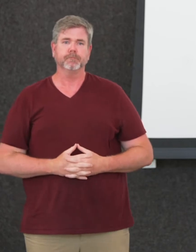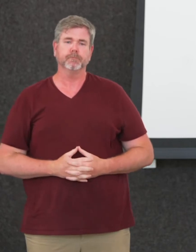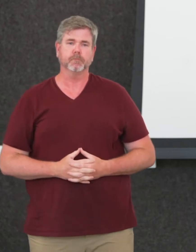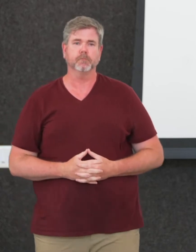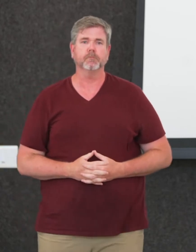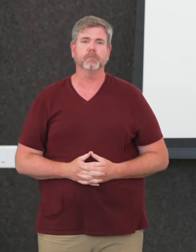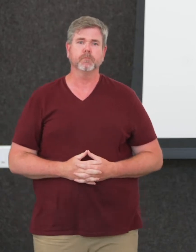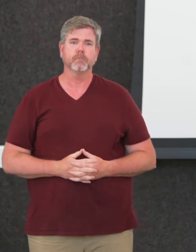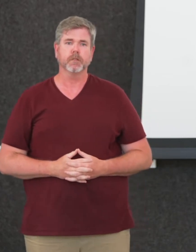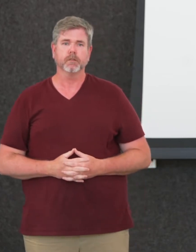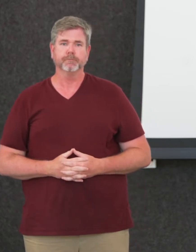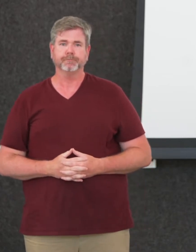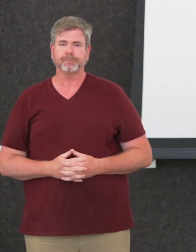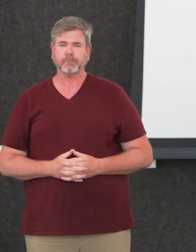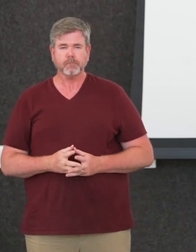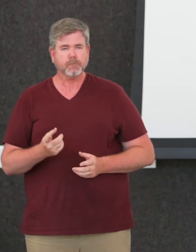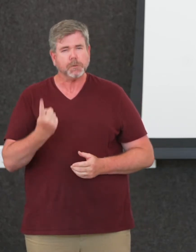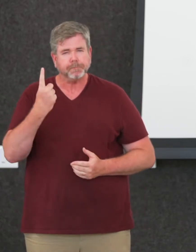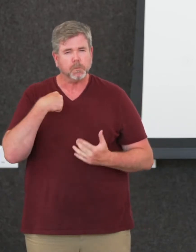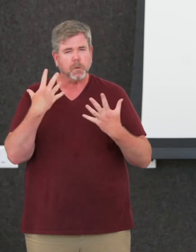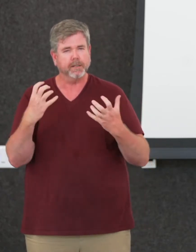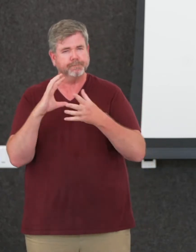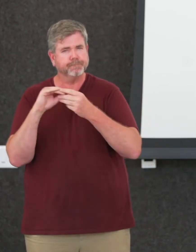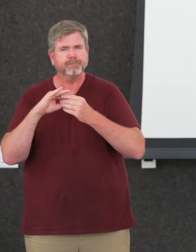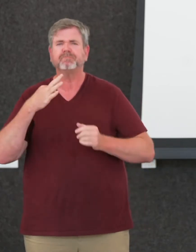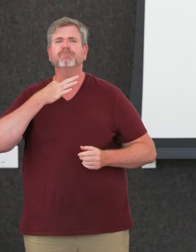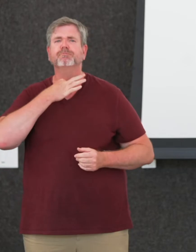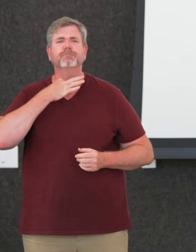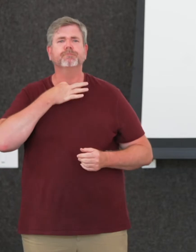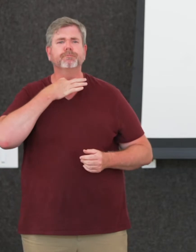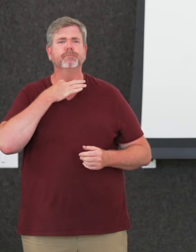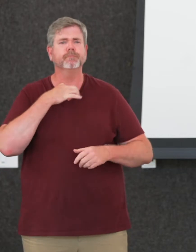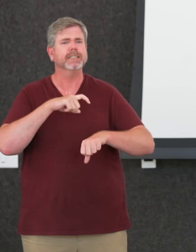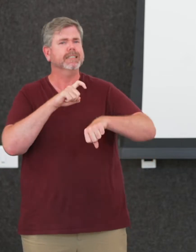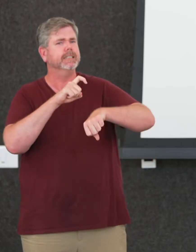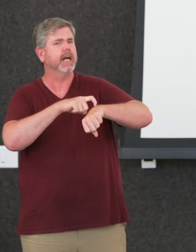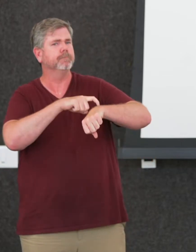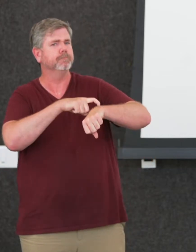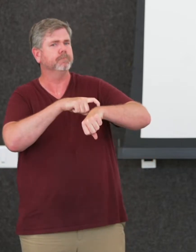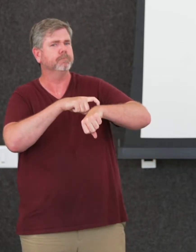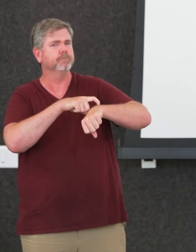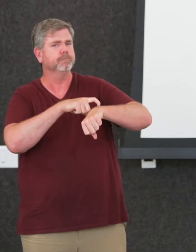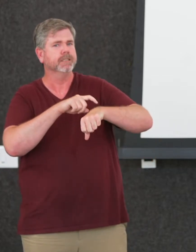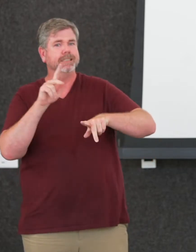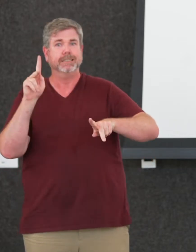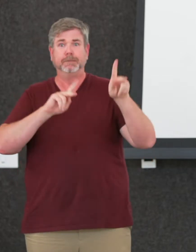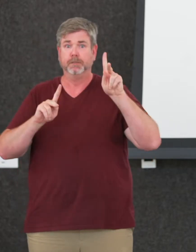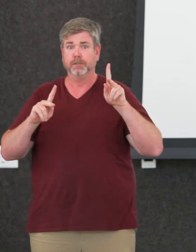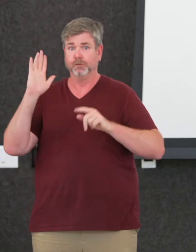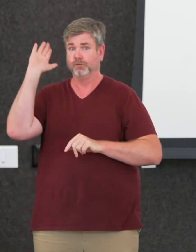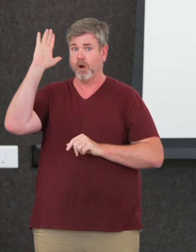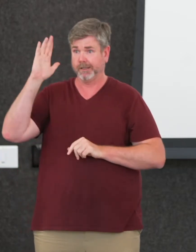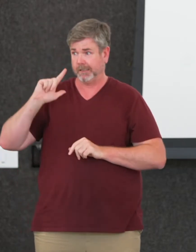One thing I wanted to ask is if we could just make sure we have a time for folks here so that they know what